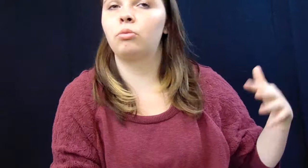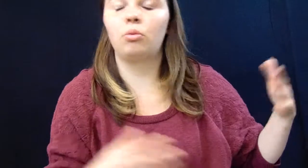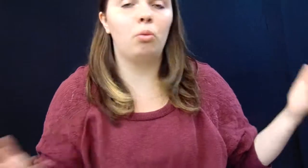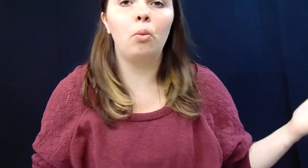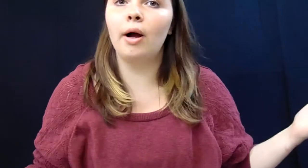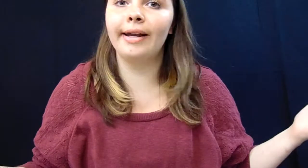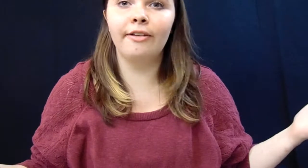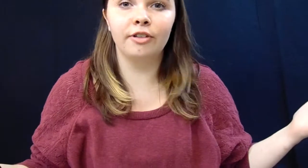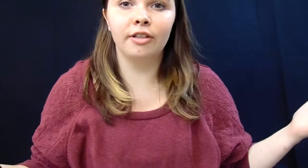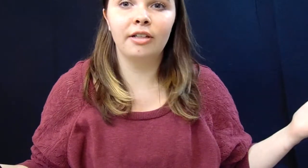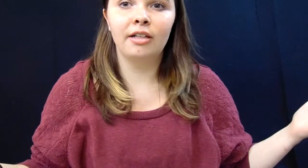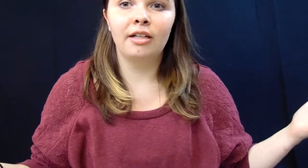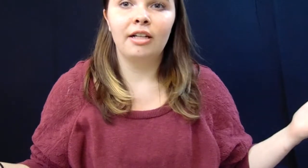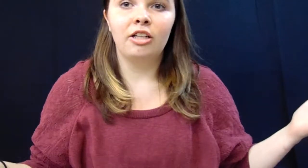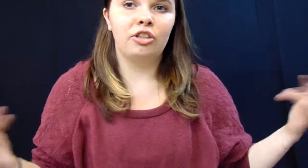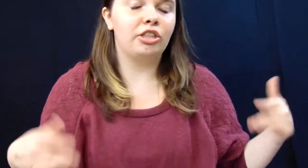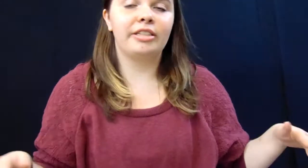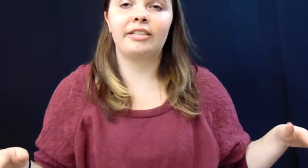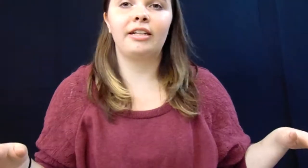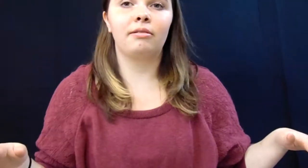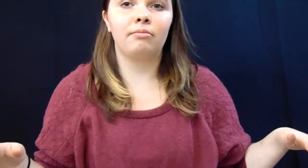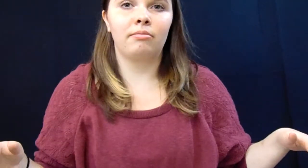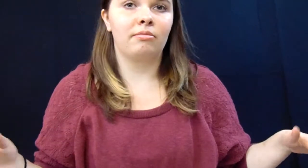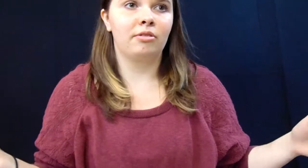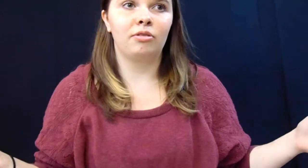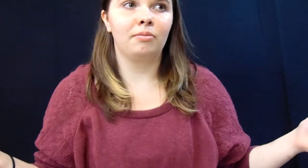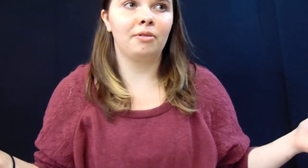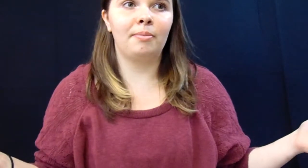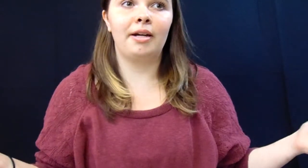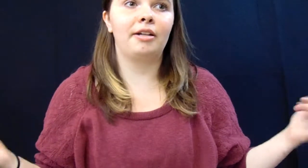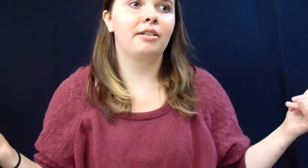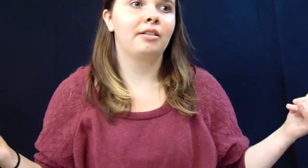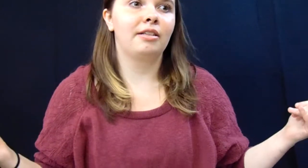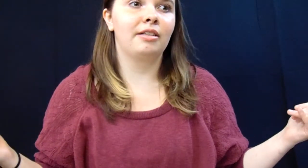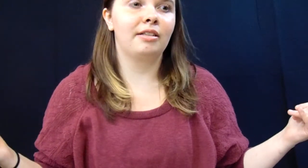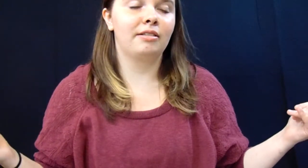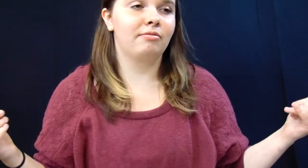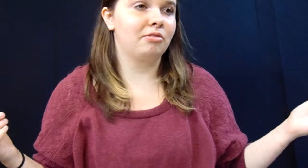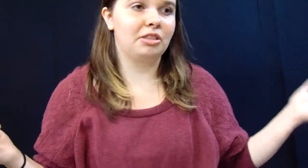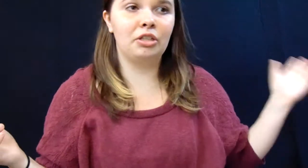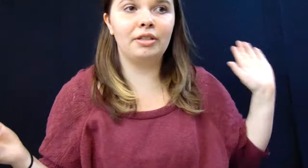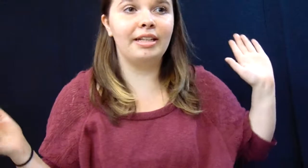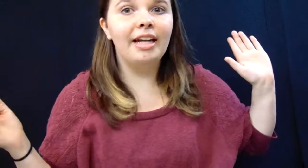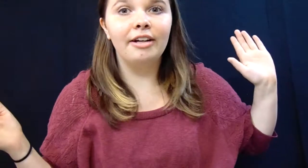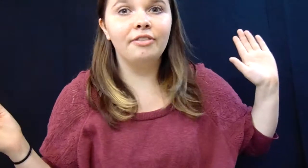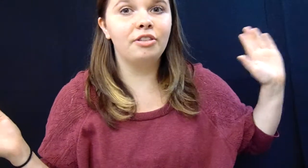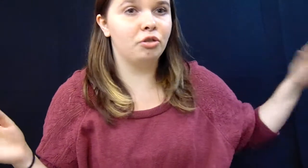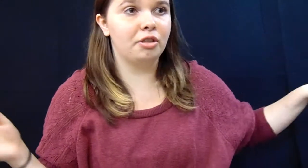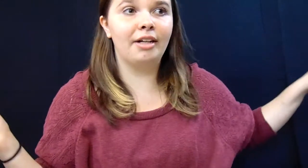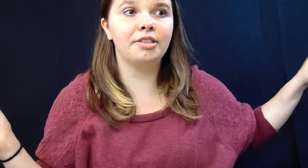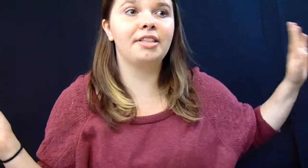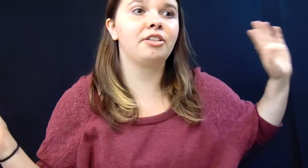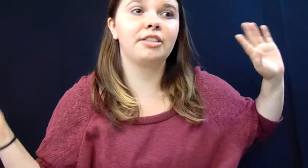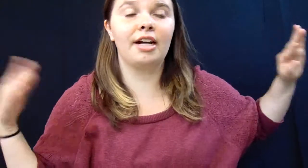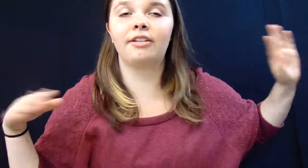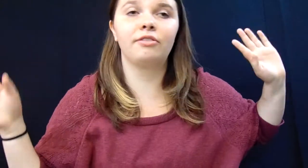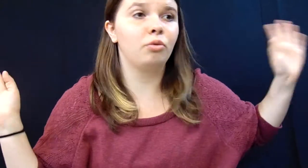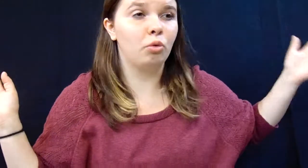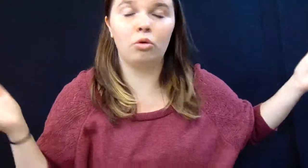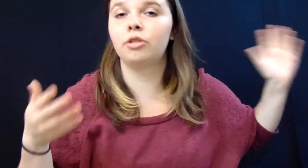whatever so I just stayed in the bed until they left or downstairs to kind of go